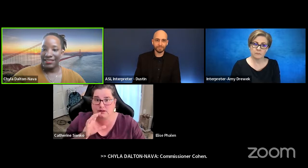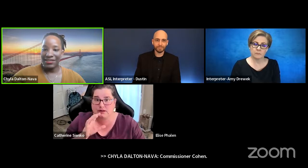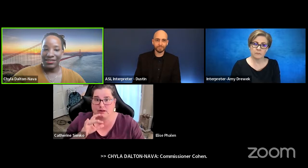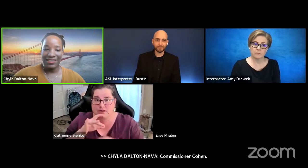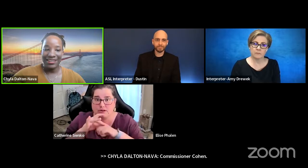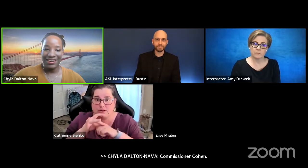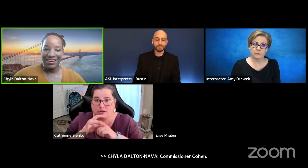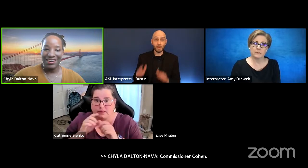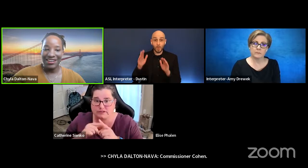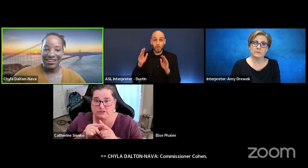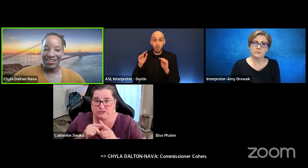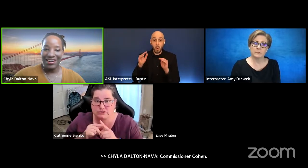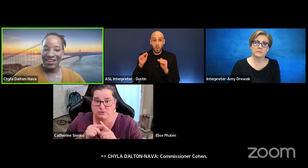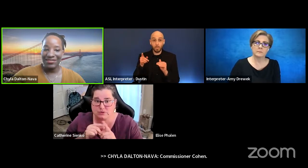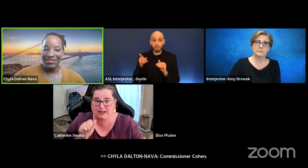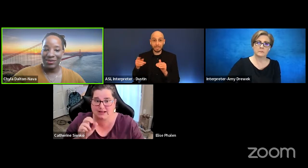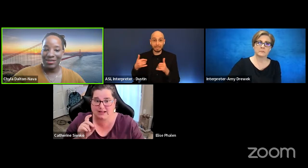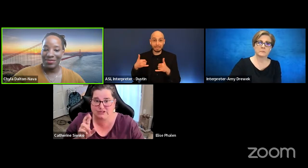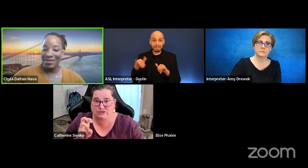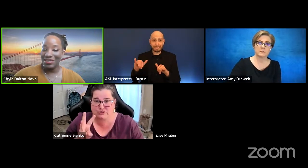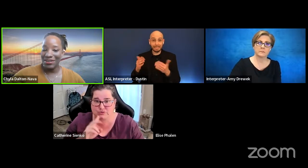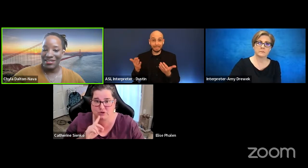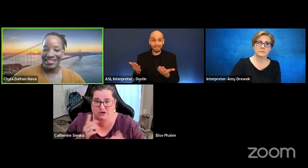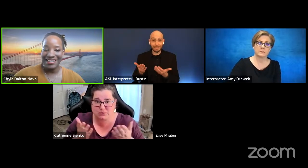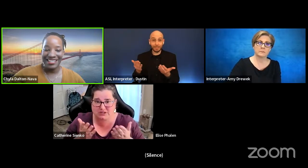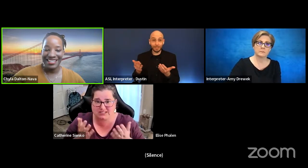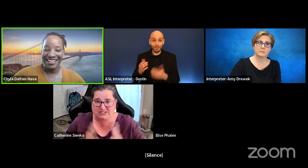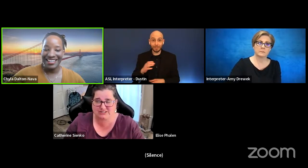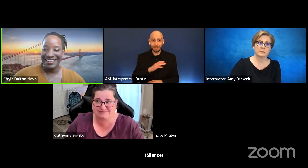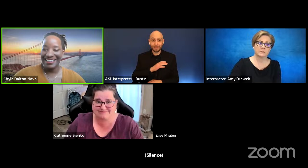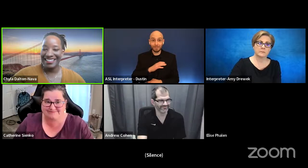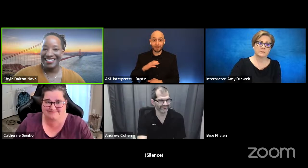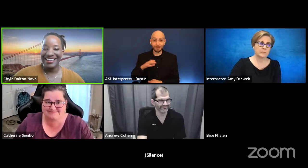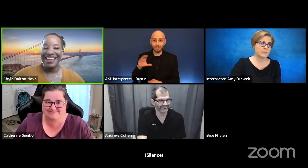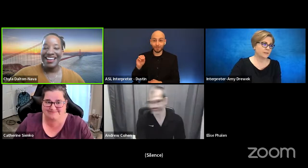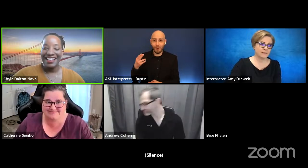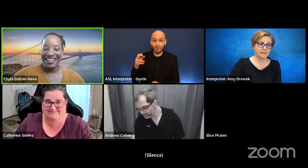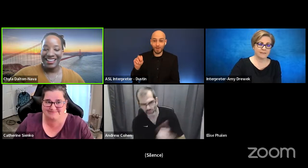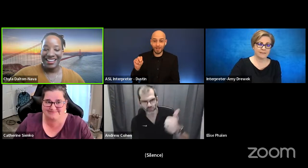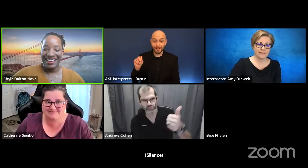hopefully he's still around, Sister Commissioner Cohen.